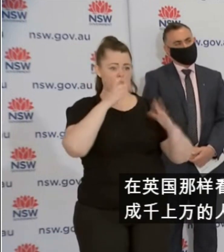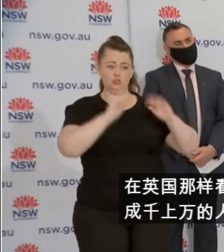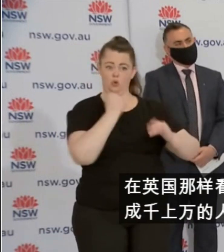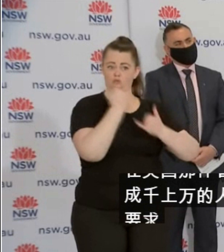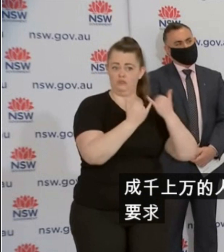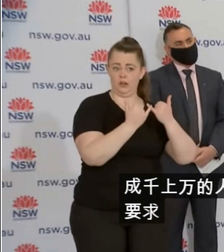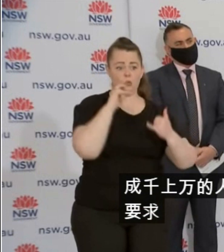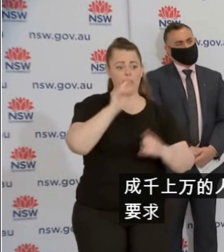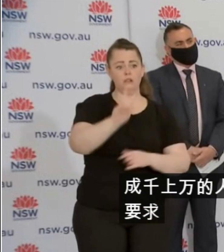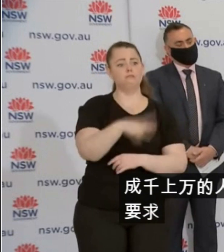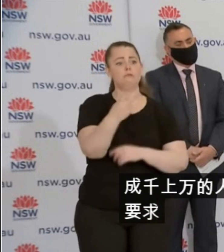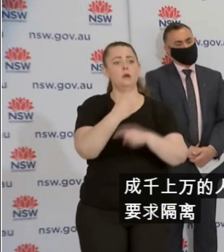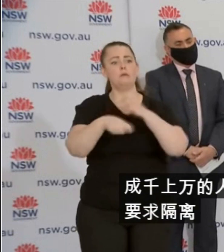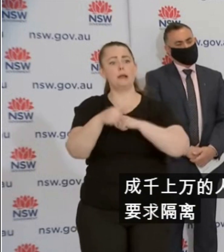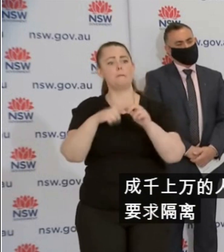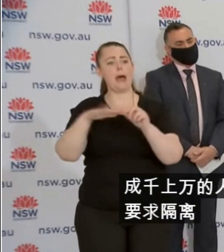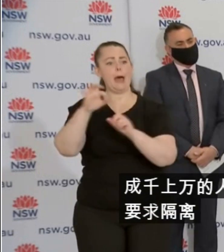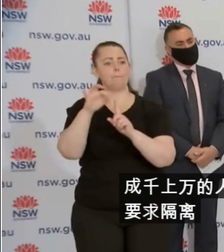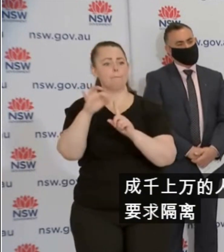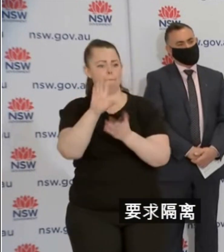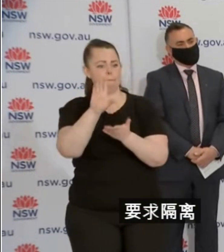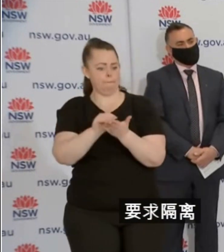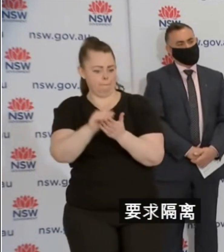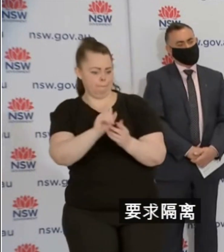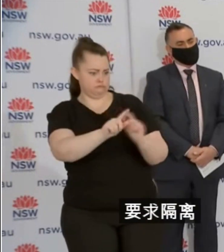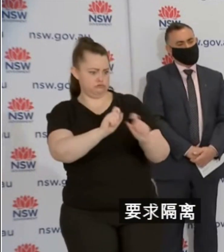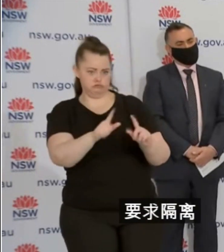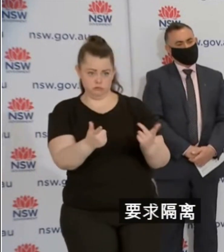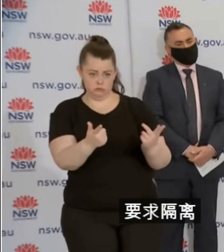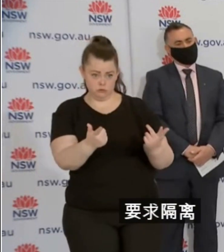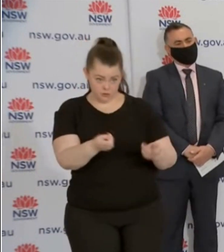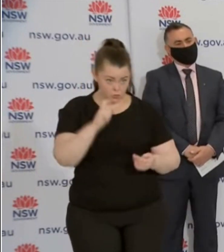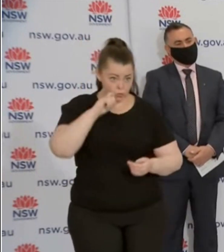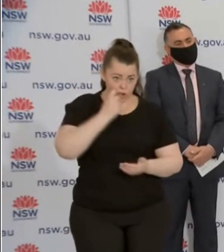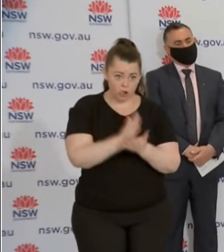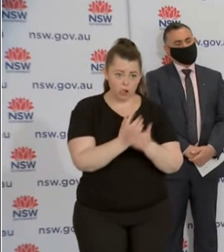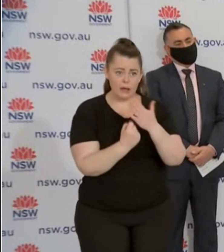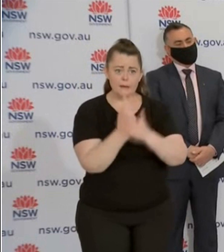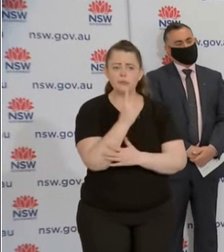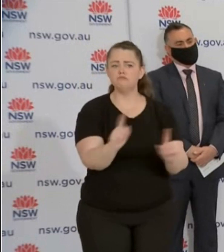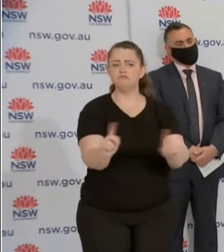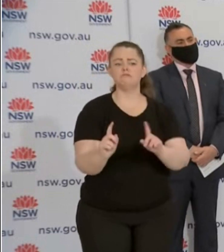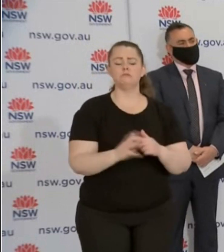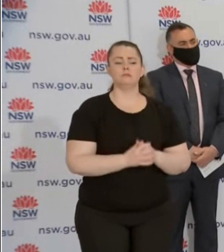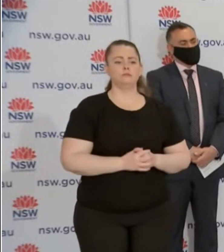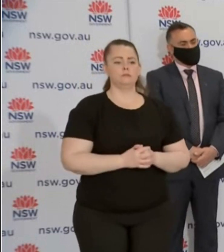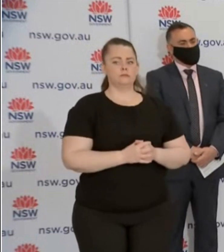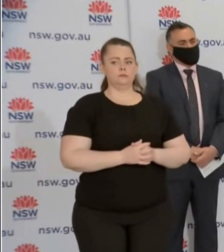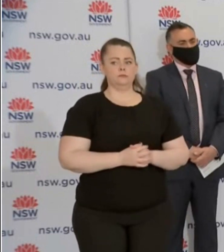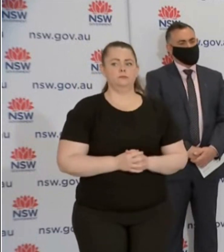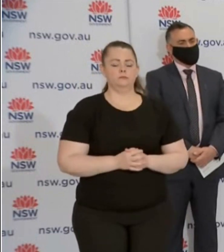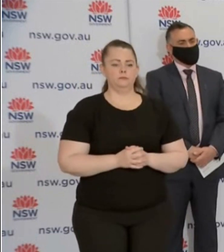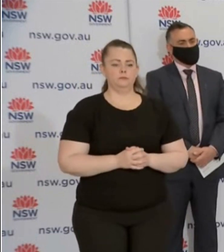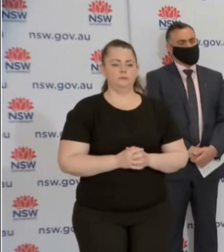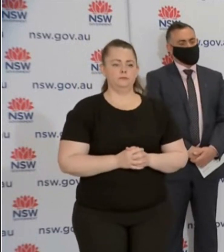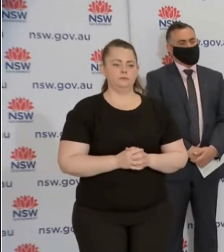people being asked to isolate? Yeah, just to be clear, we are starting to present what our systems